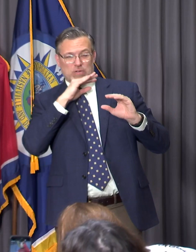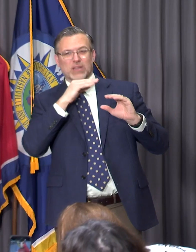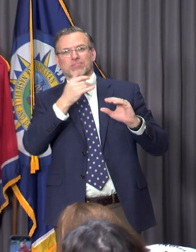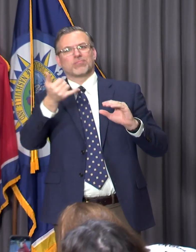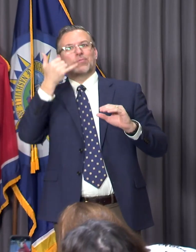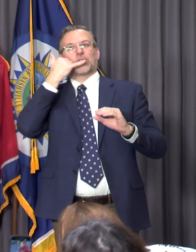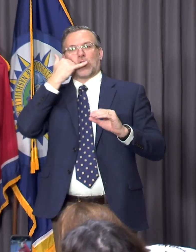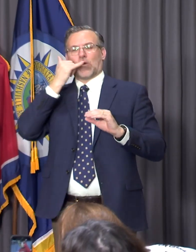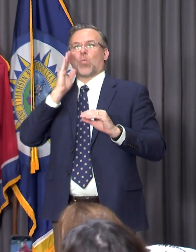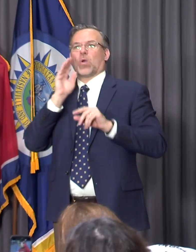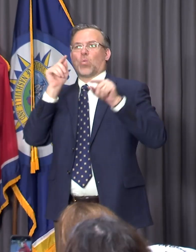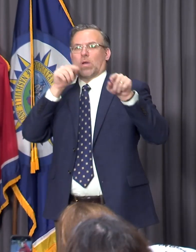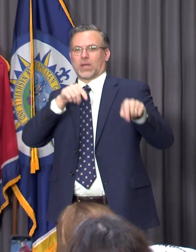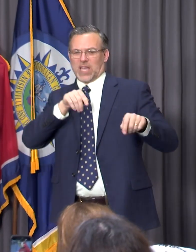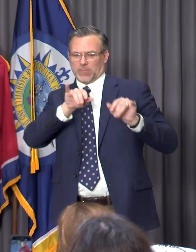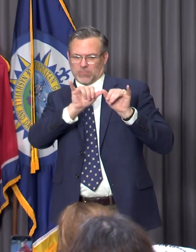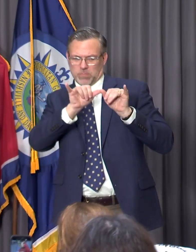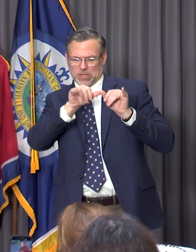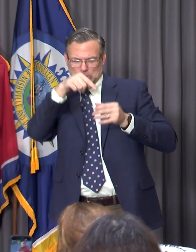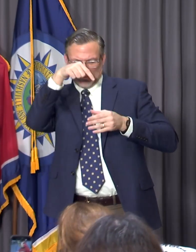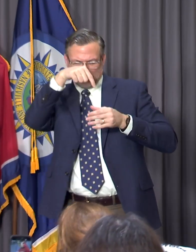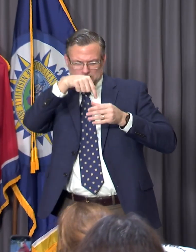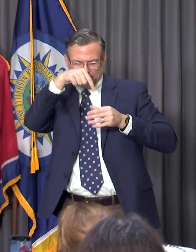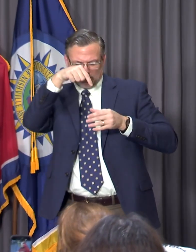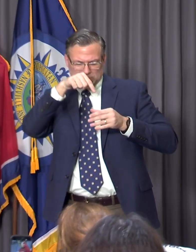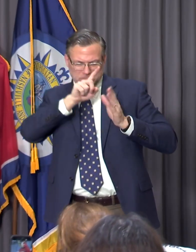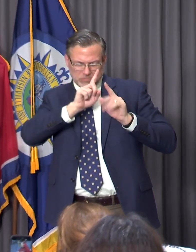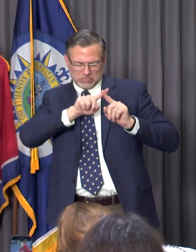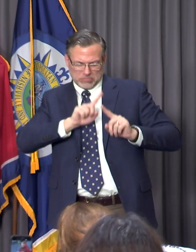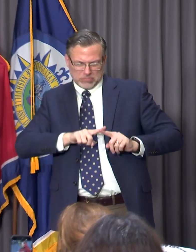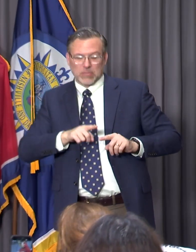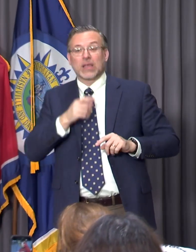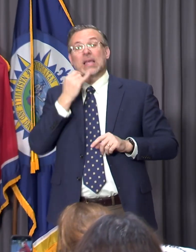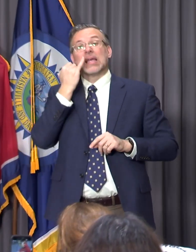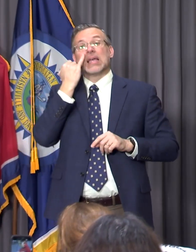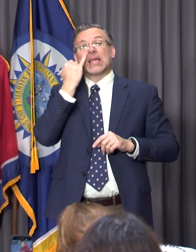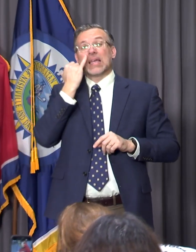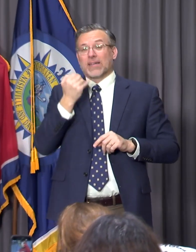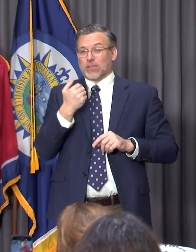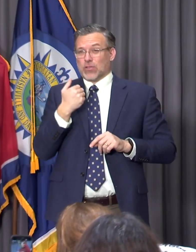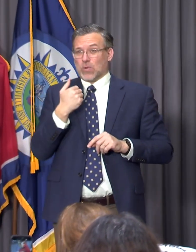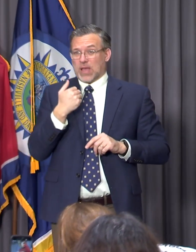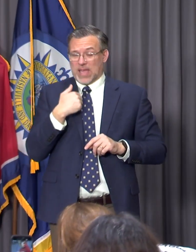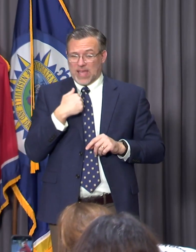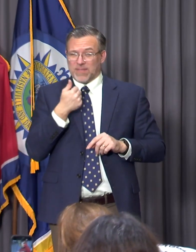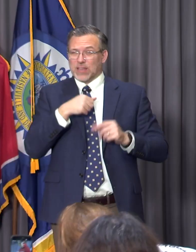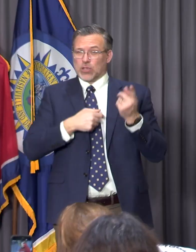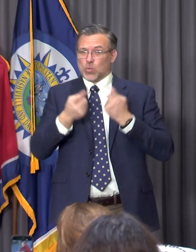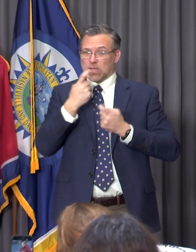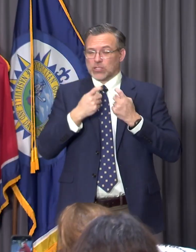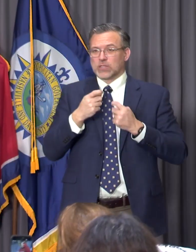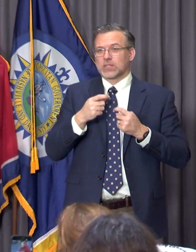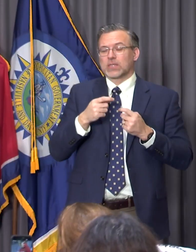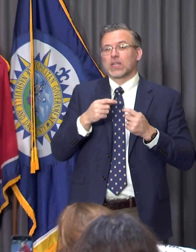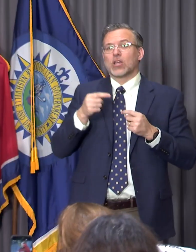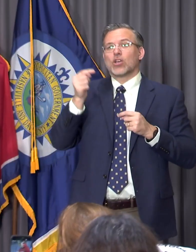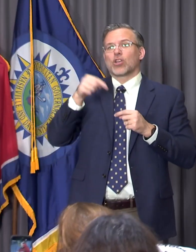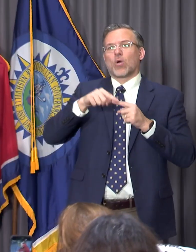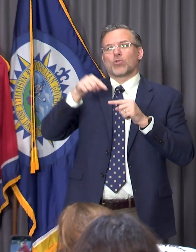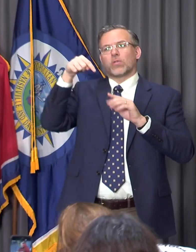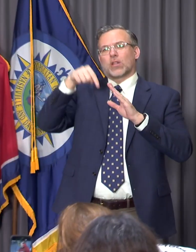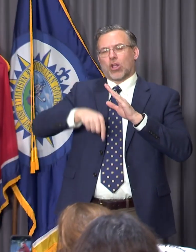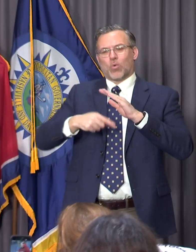of water quality. If you have air in your pipes in your house, then go to the lowest point in your house, open your hot and your cold